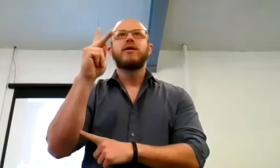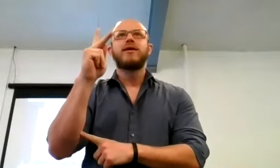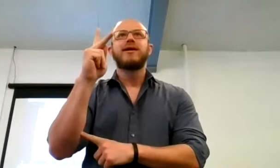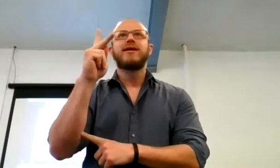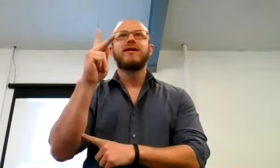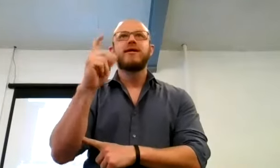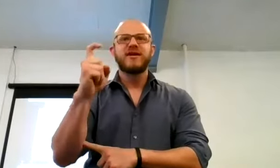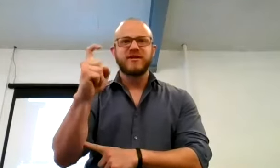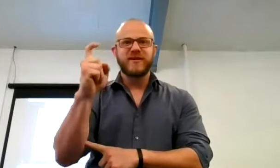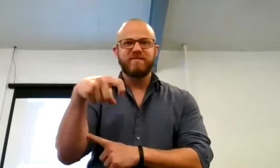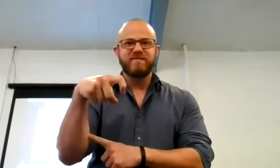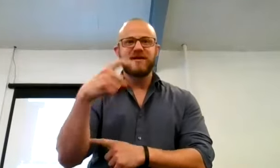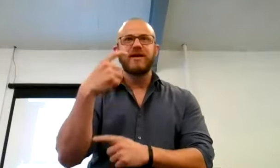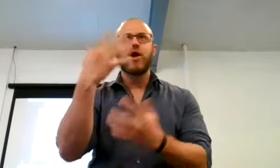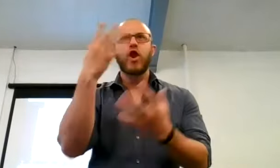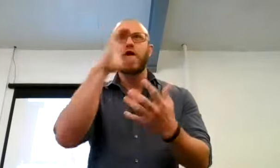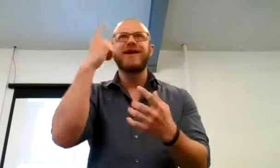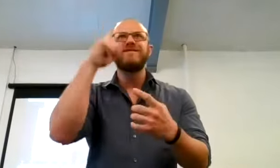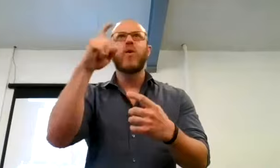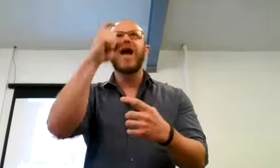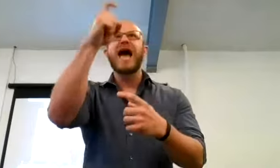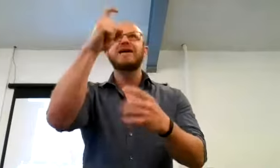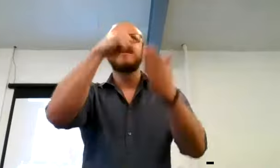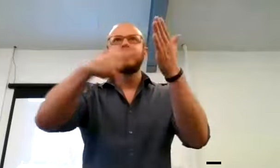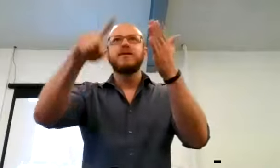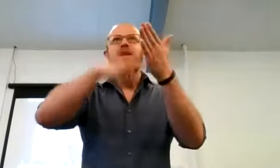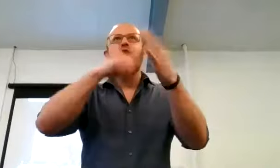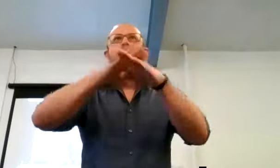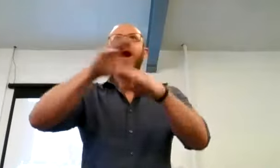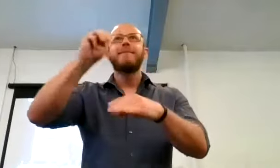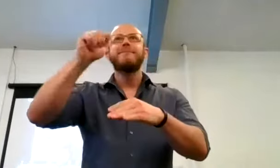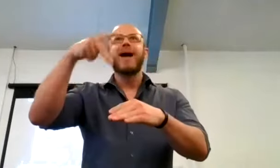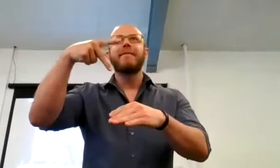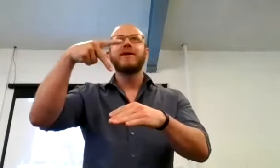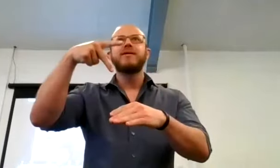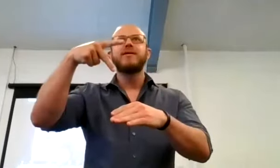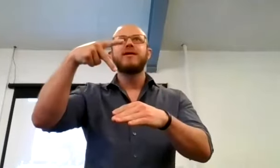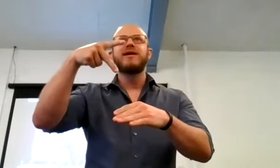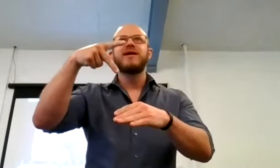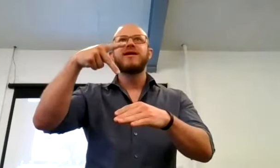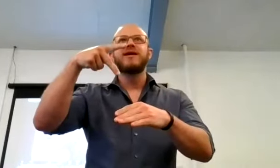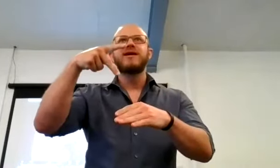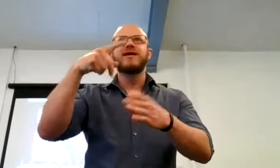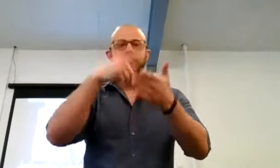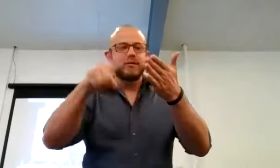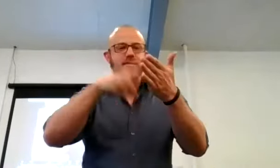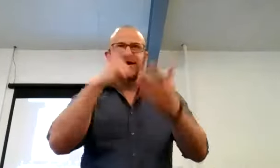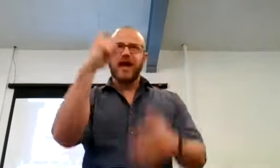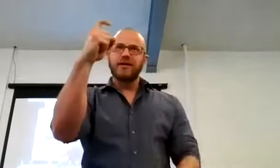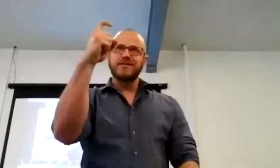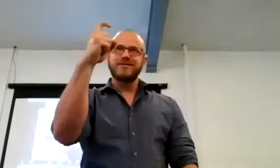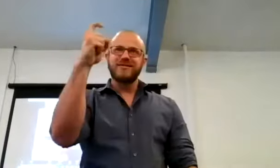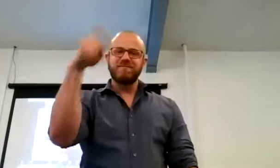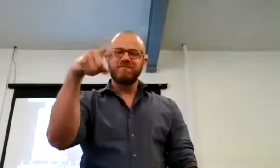the capital of oak, or like a Captain Hook, excuse me, like a, or like on a map, things like that, whenever you like check it out,